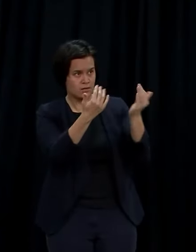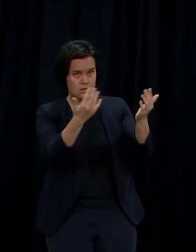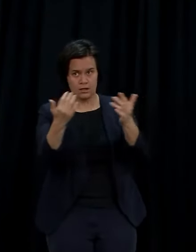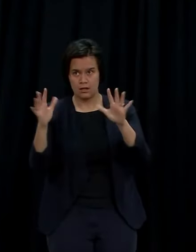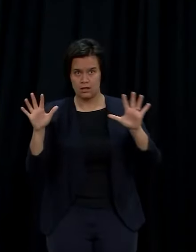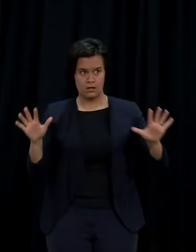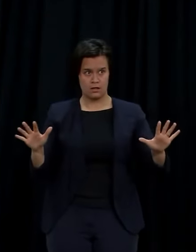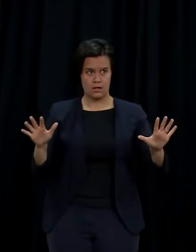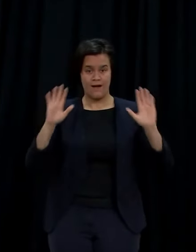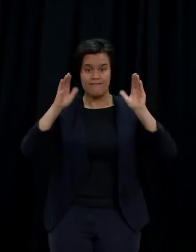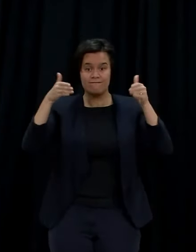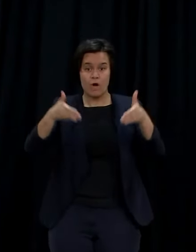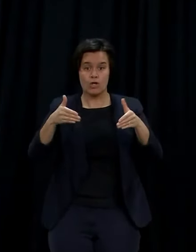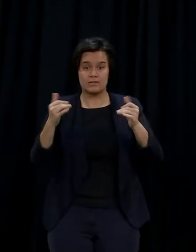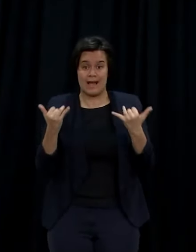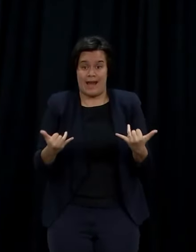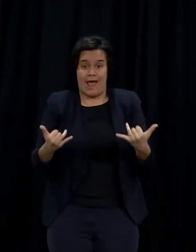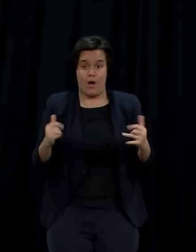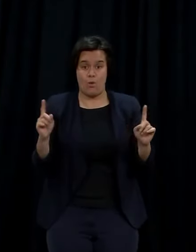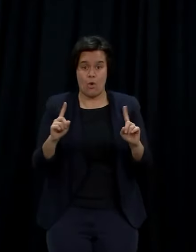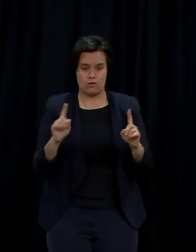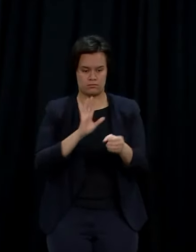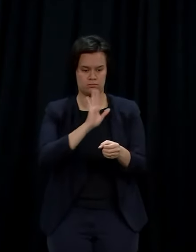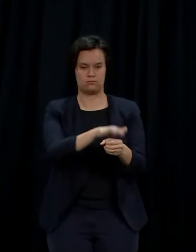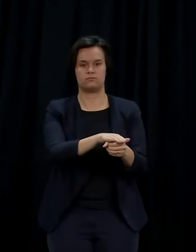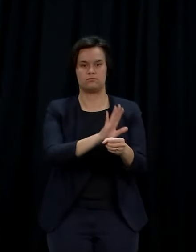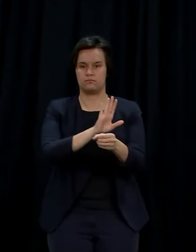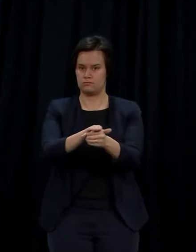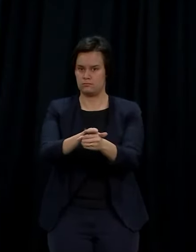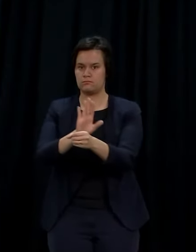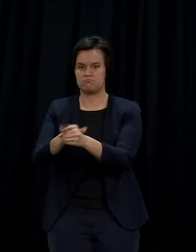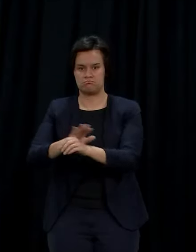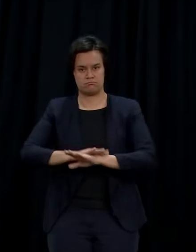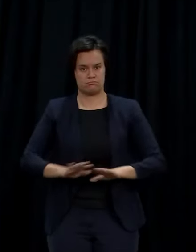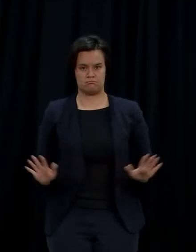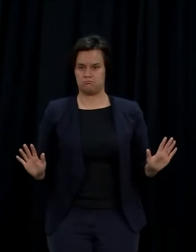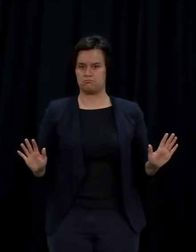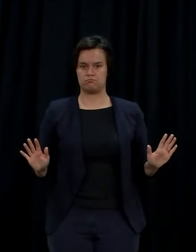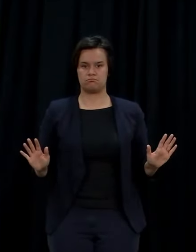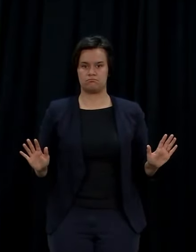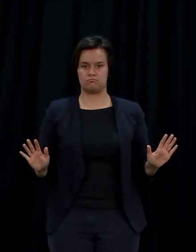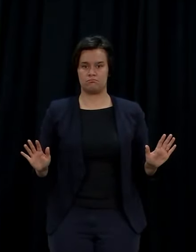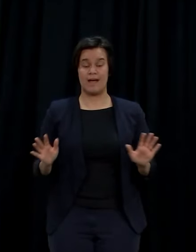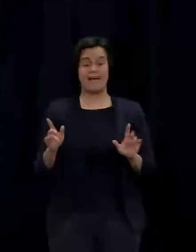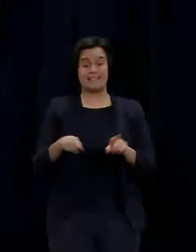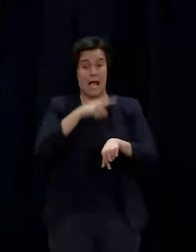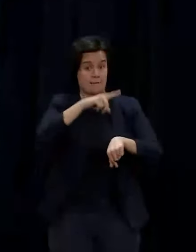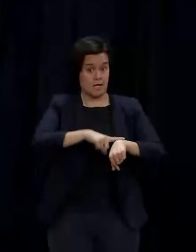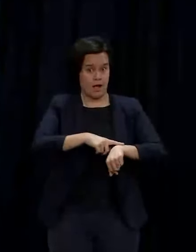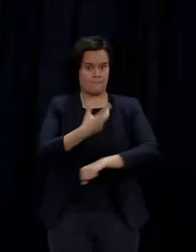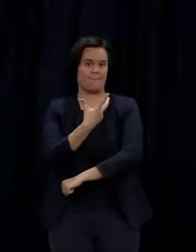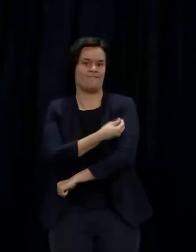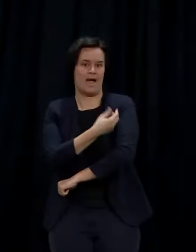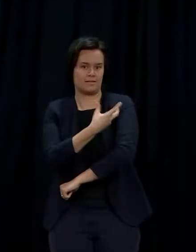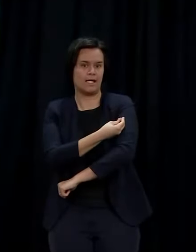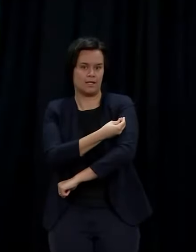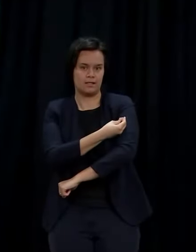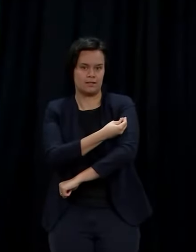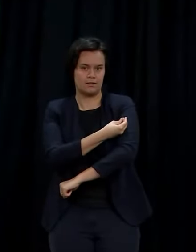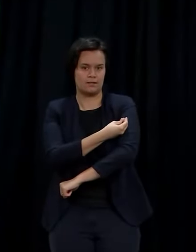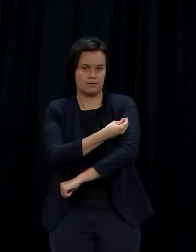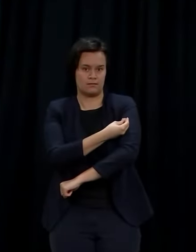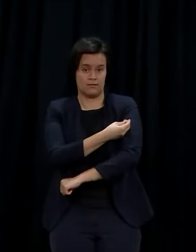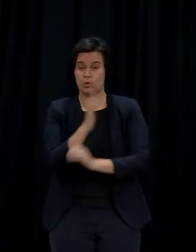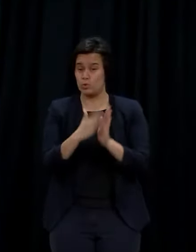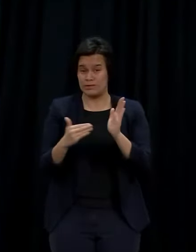is our absolute focus. All the while, vaccinating as quickly as we can, and New Zealanders are doing a fantastic job in that